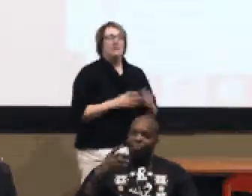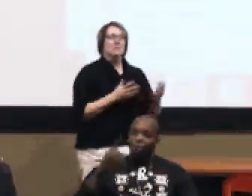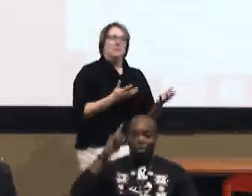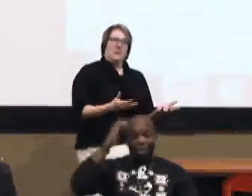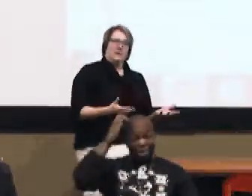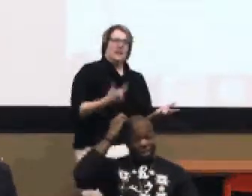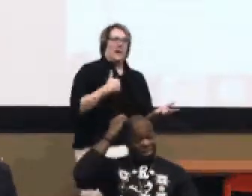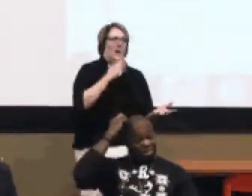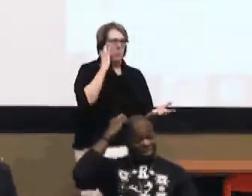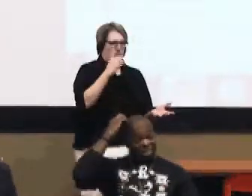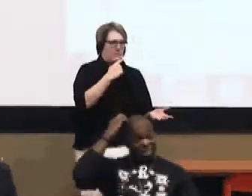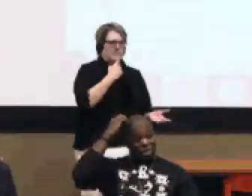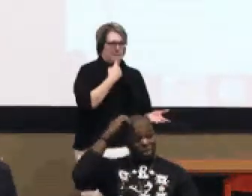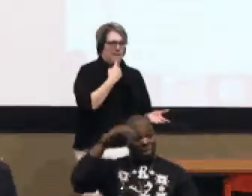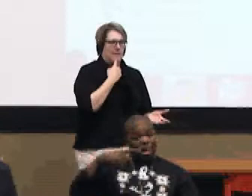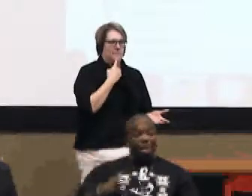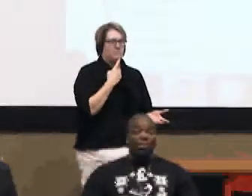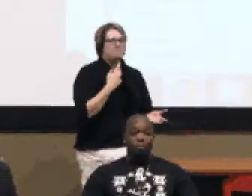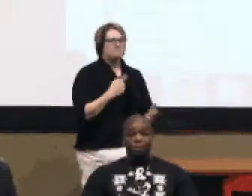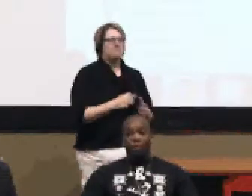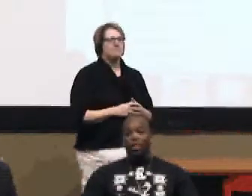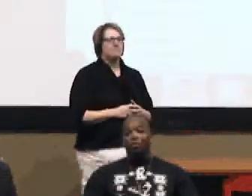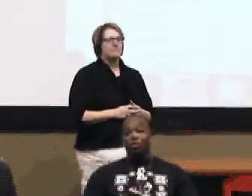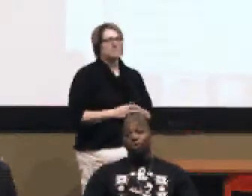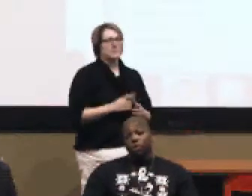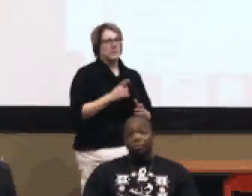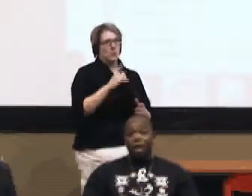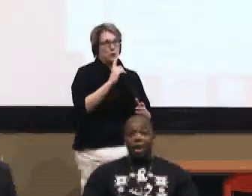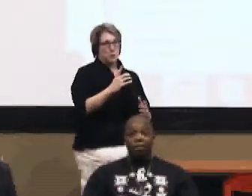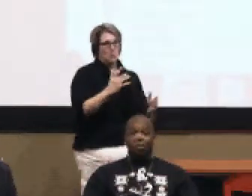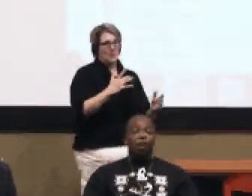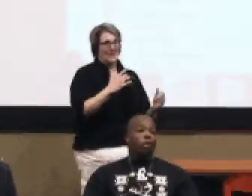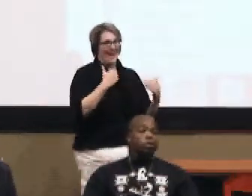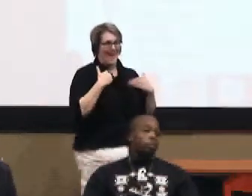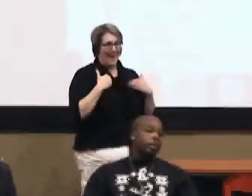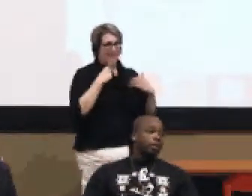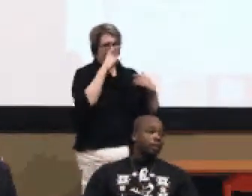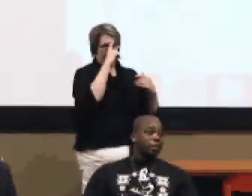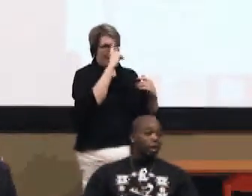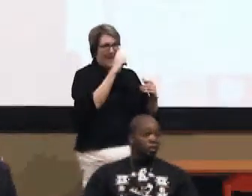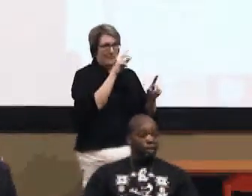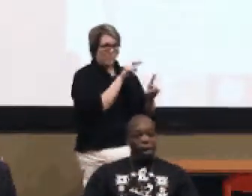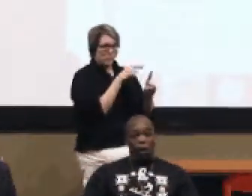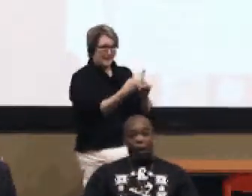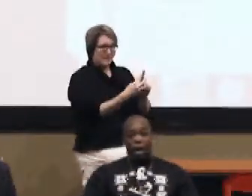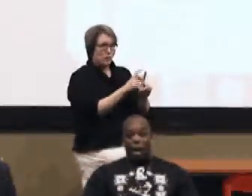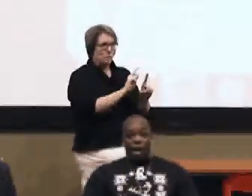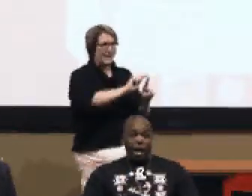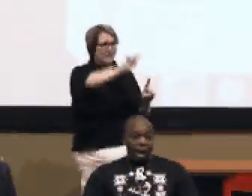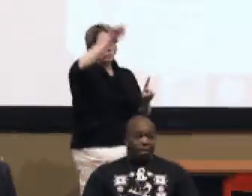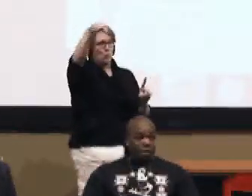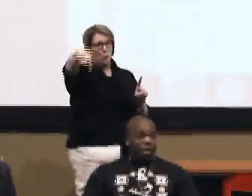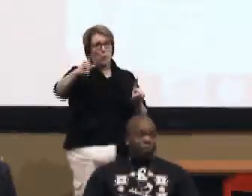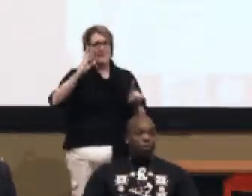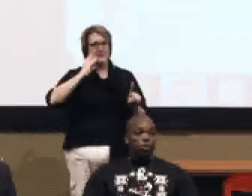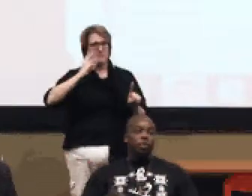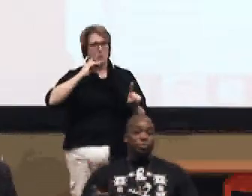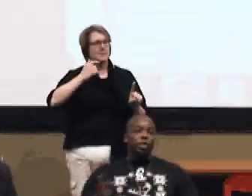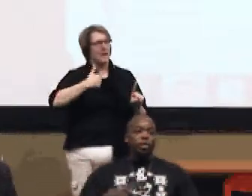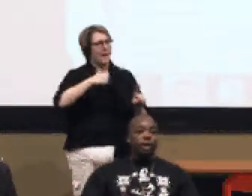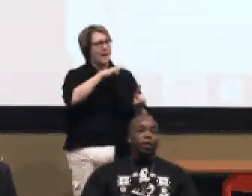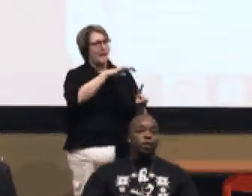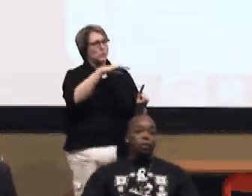But I will say this. In order to have that perspective, you might have to go and experience something else. Yeah. I had to leave